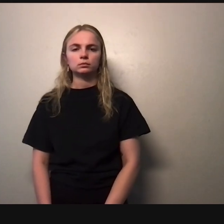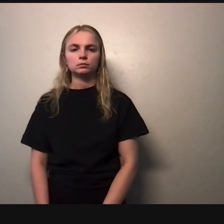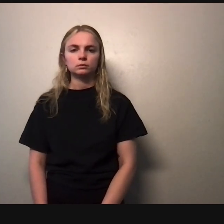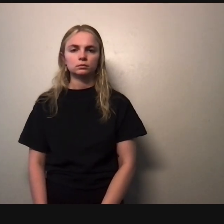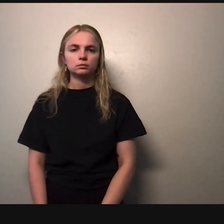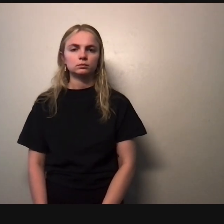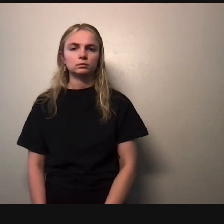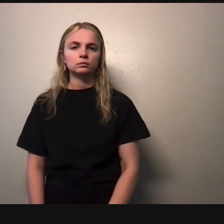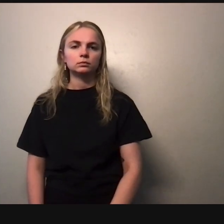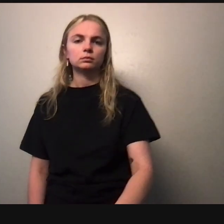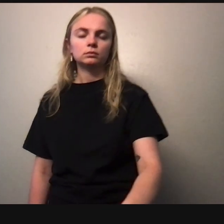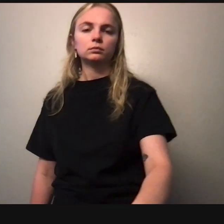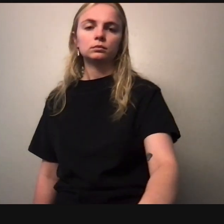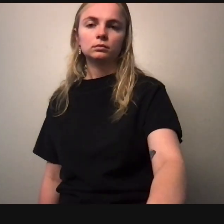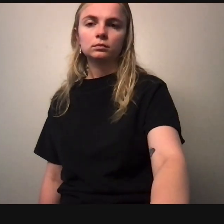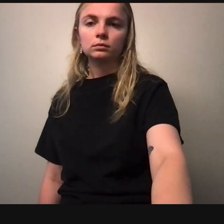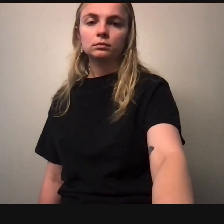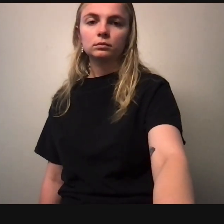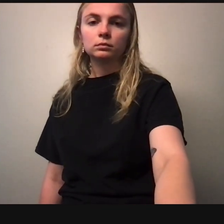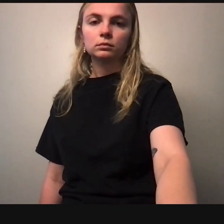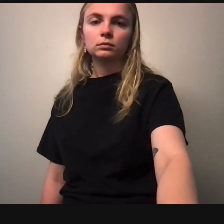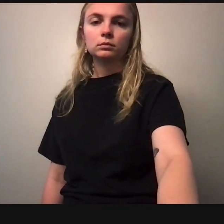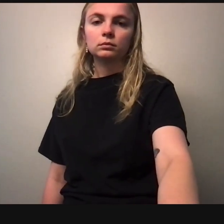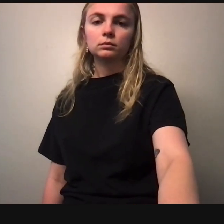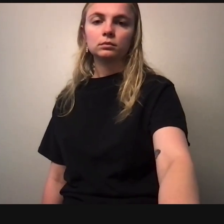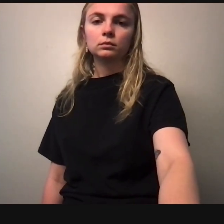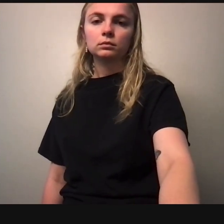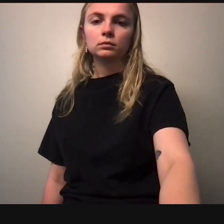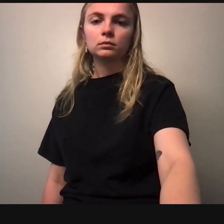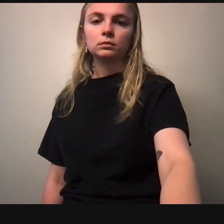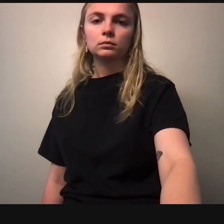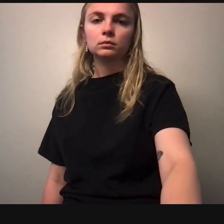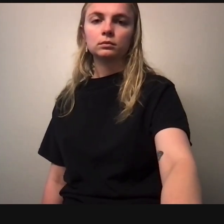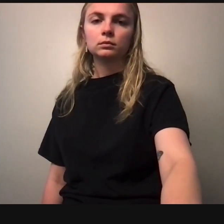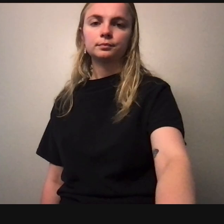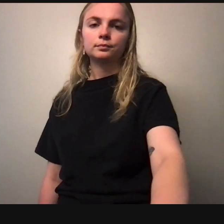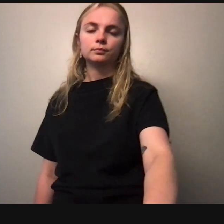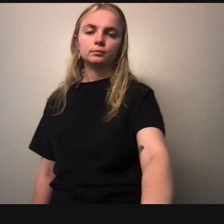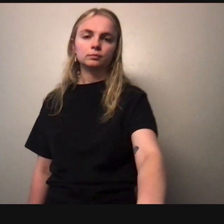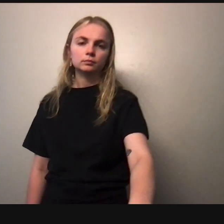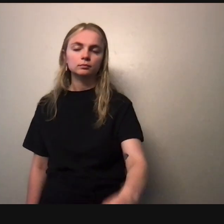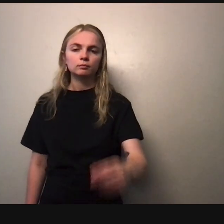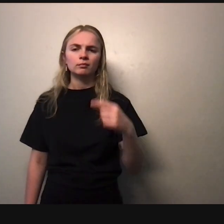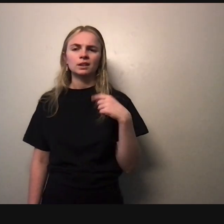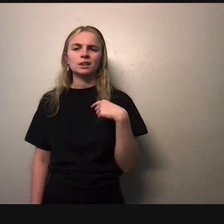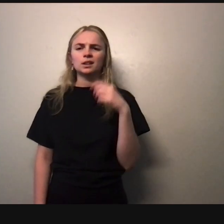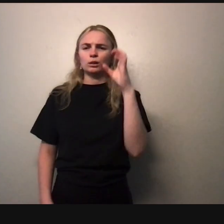disease, a very rare disease that somewhat similar to leukemia, but